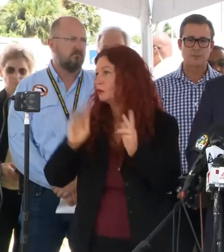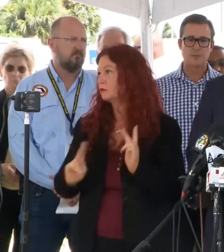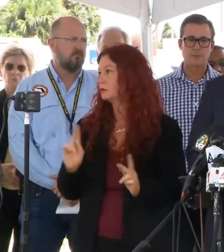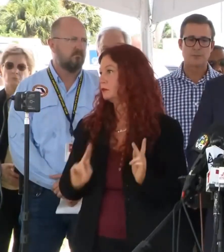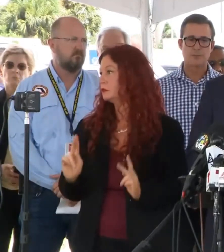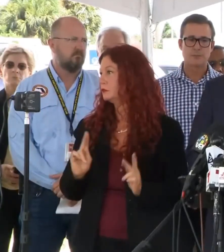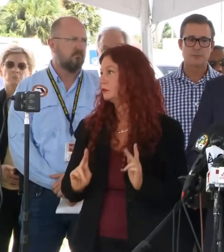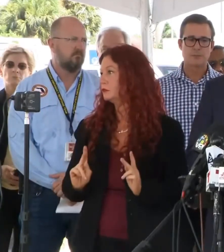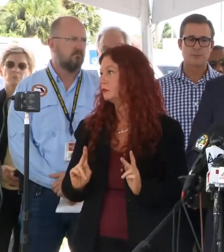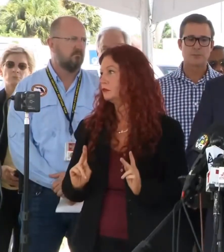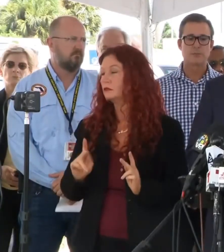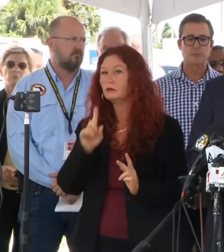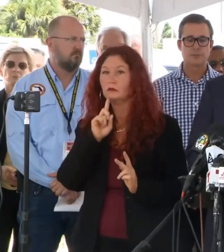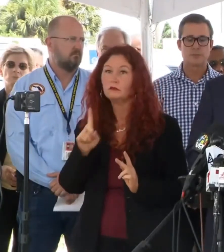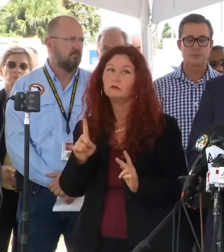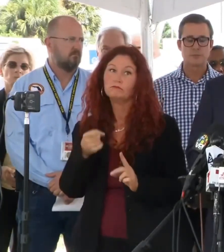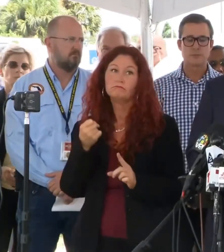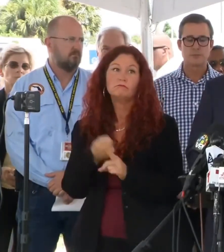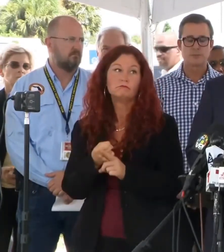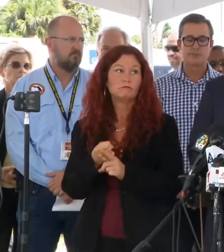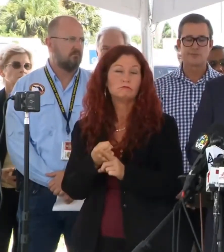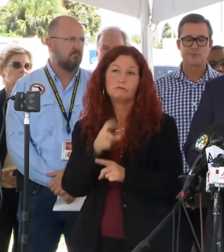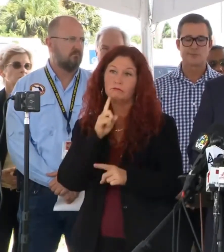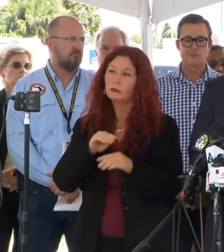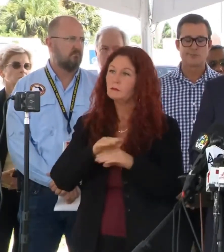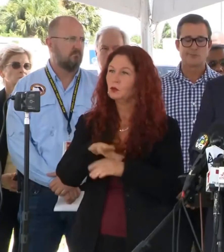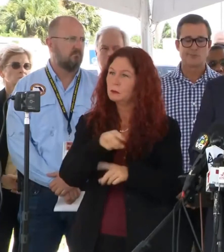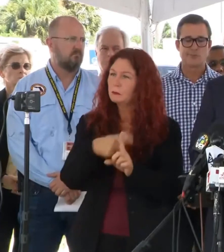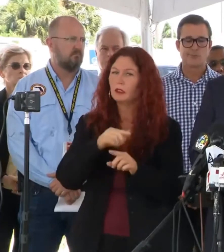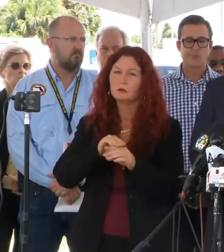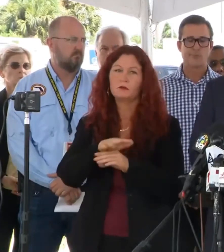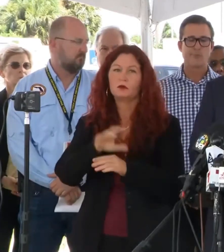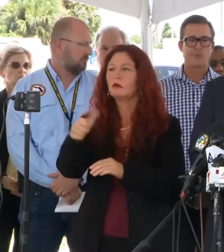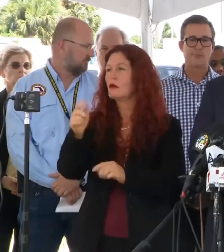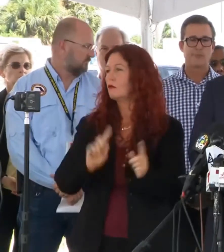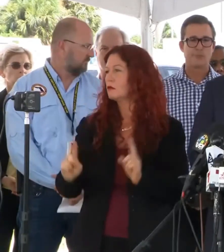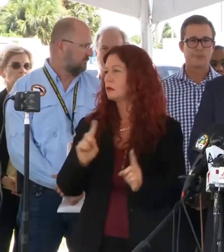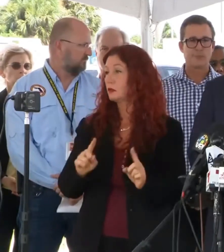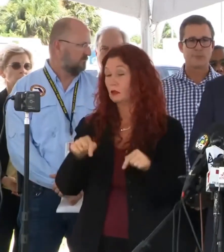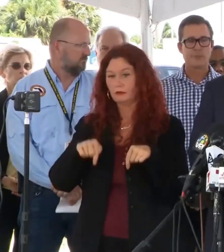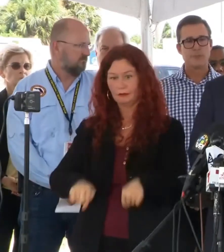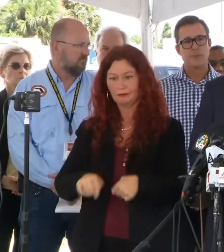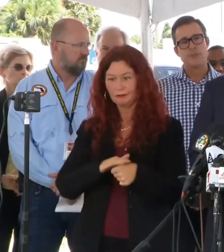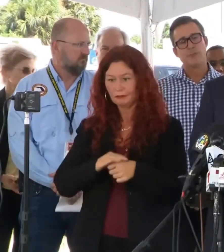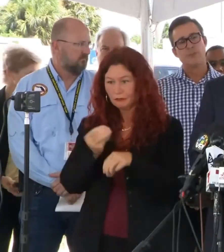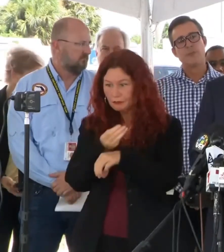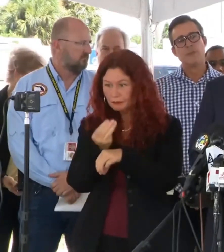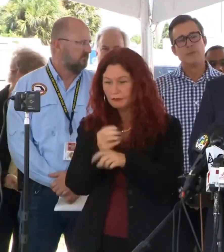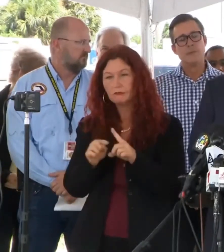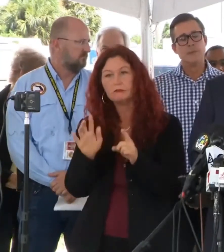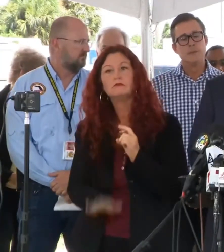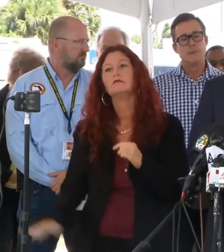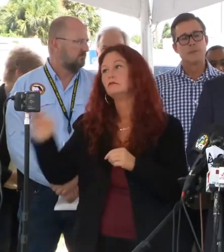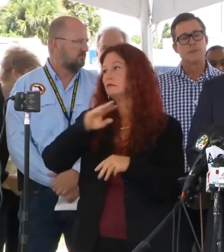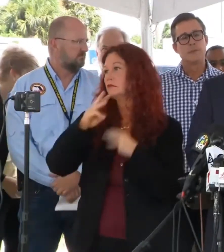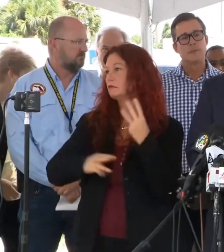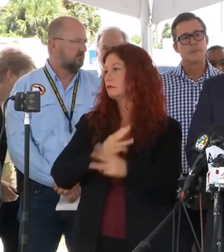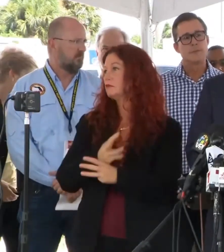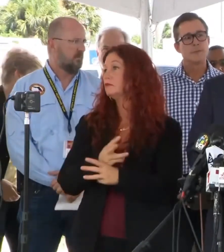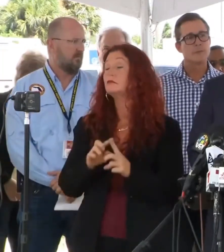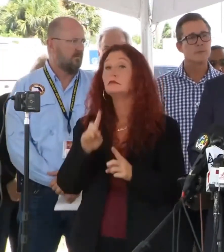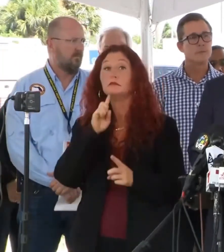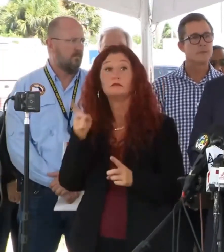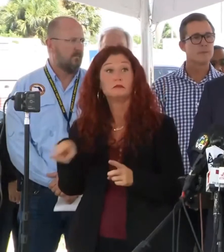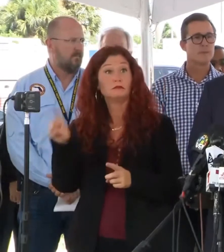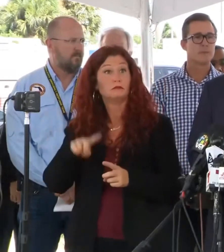who've made a huge impact on not only this community but communities all across the country and all across the world. And so when